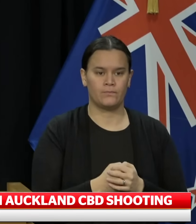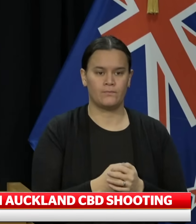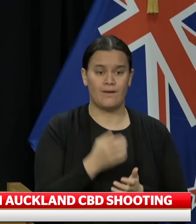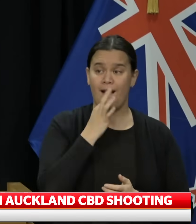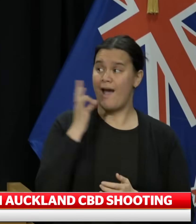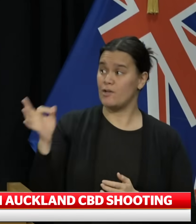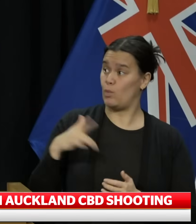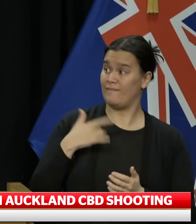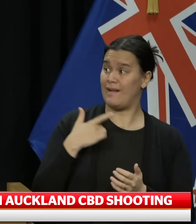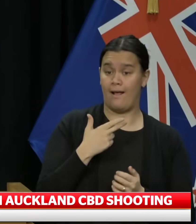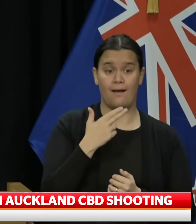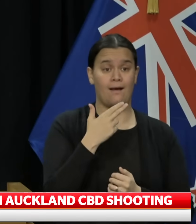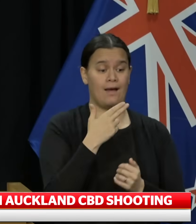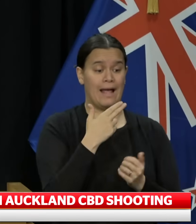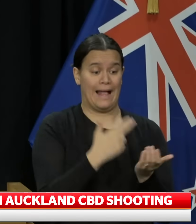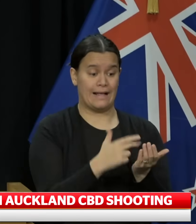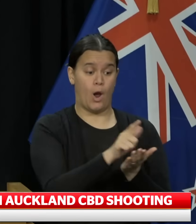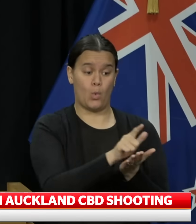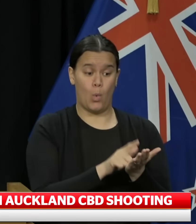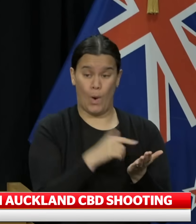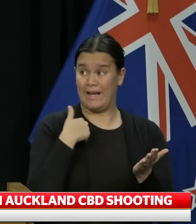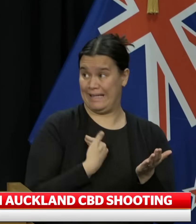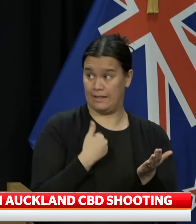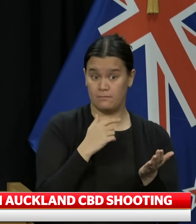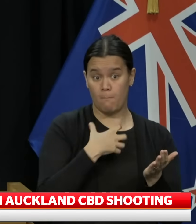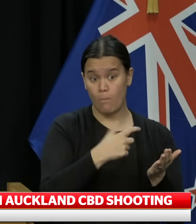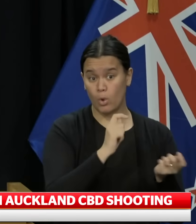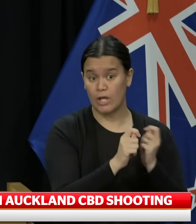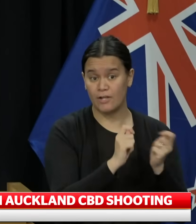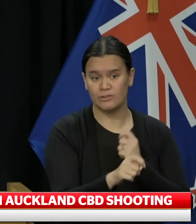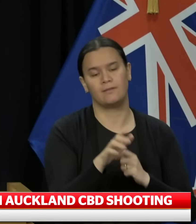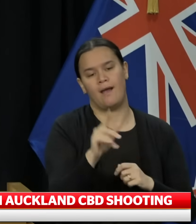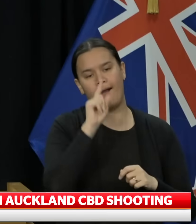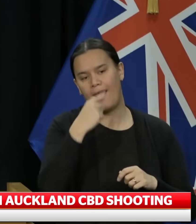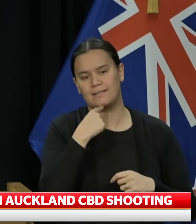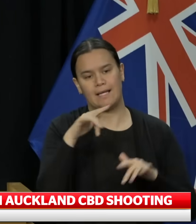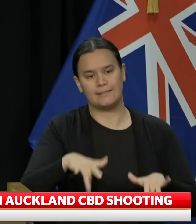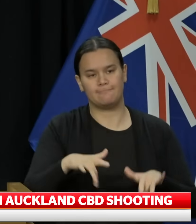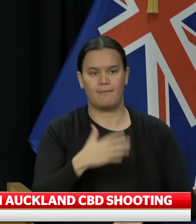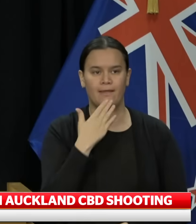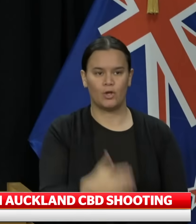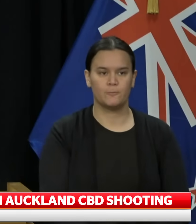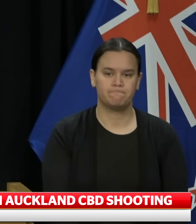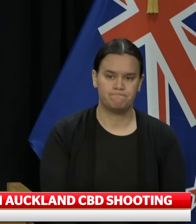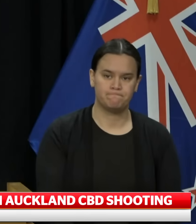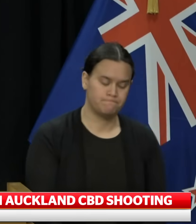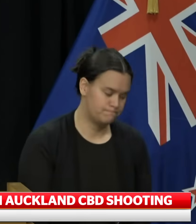at the gun reforms and see whether anyone... It's just too early to tell at this point. Thanks, everybody.